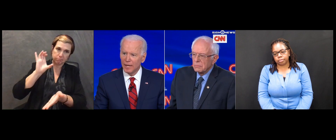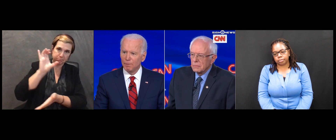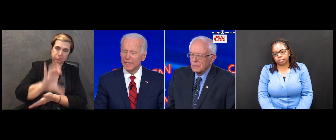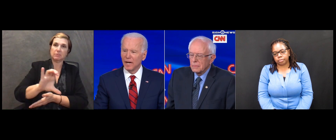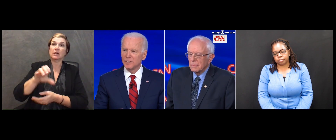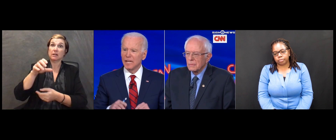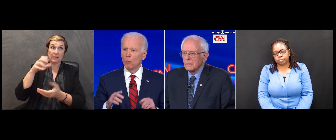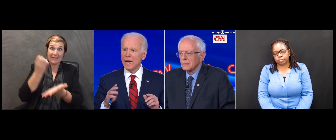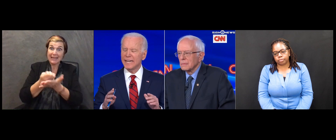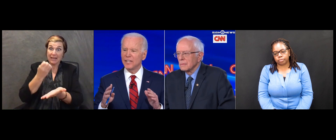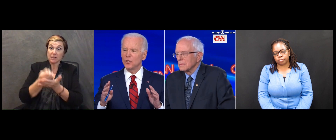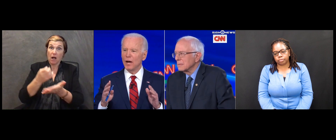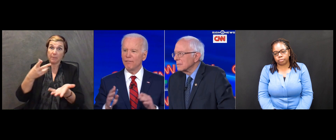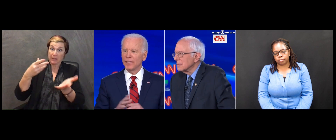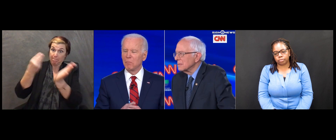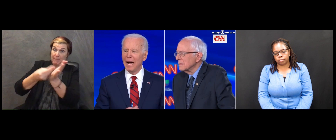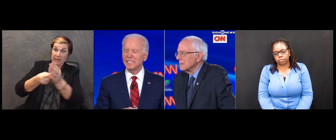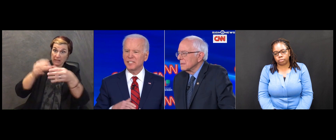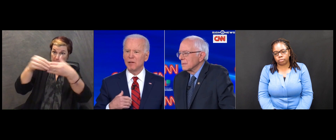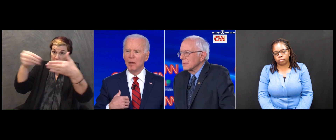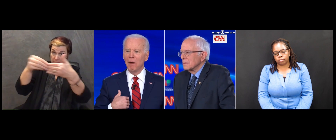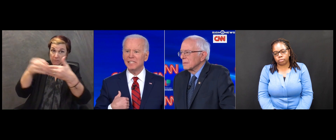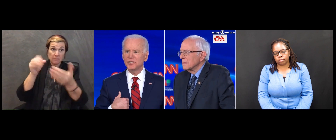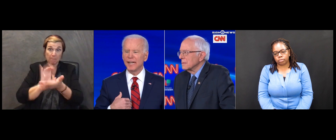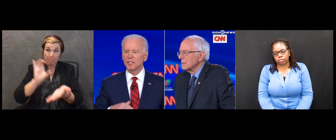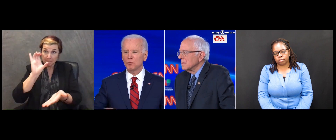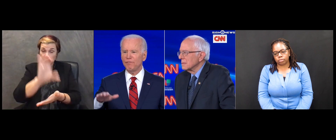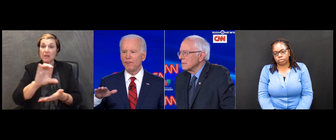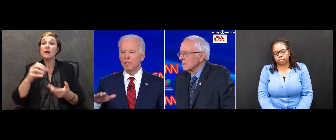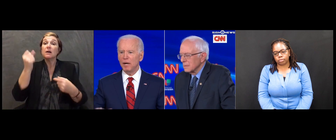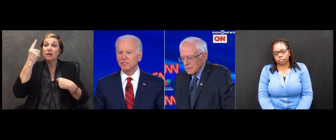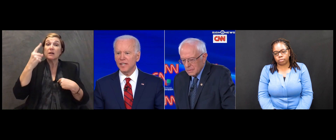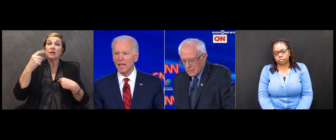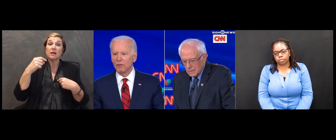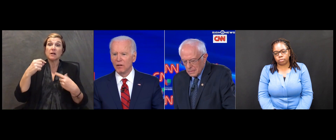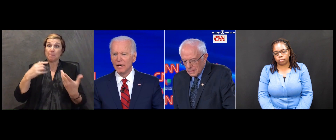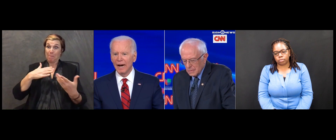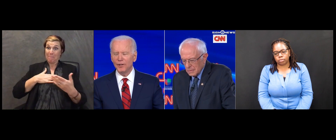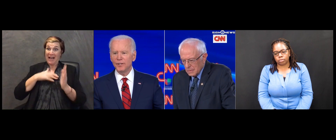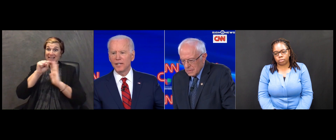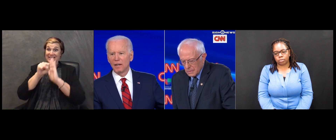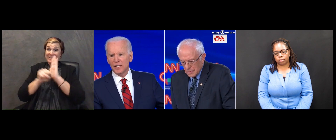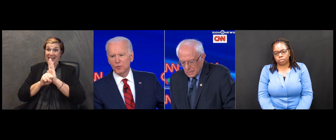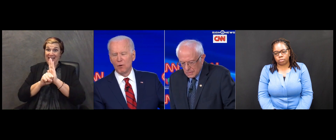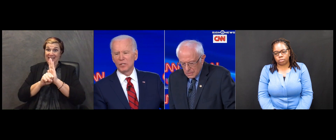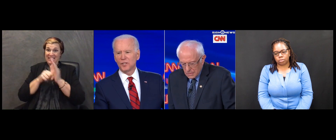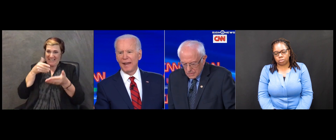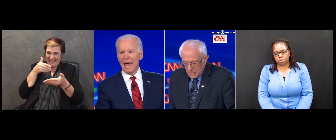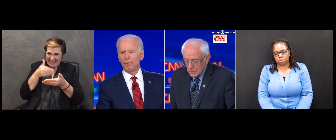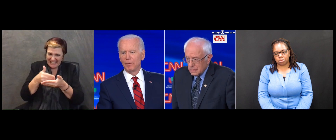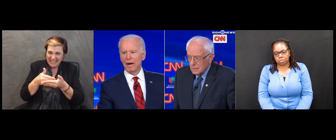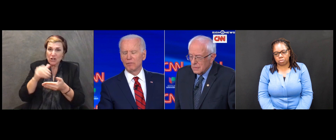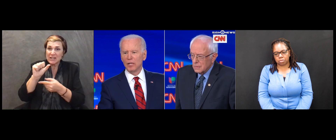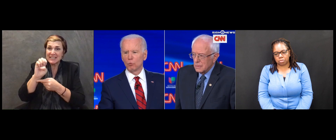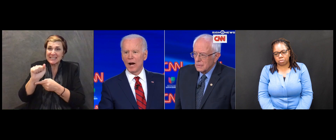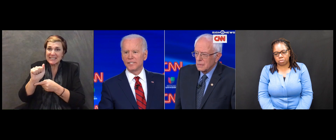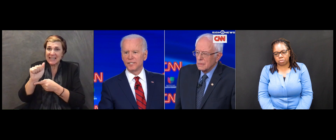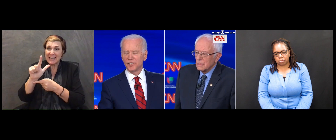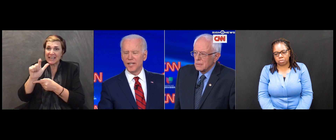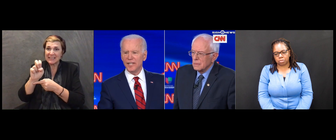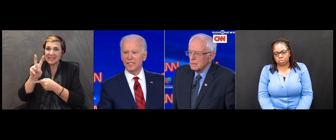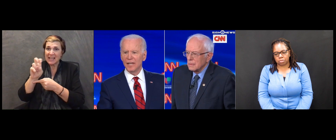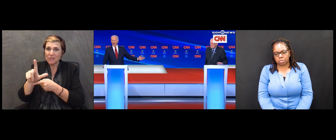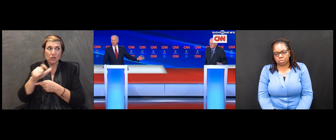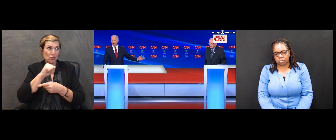it because we can do everything. My state is 3 feet above sea level. I don't need a lecture on what's going to happen about